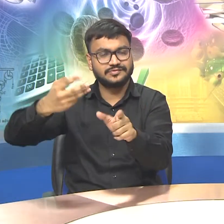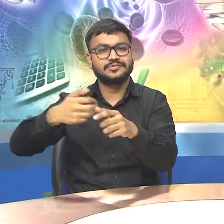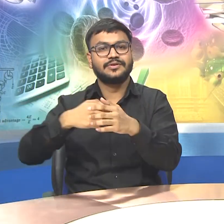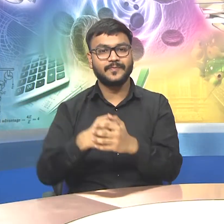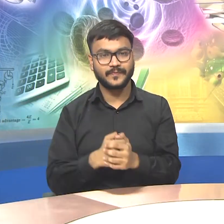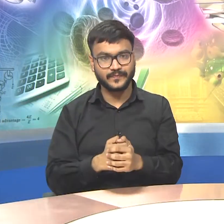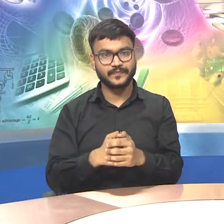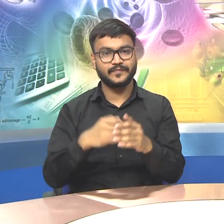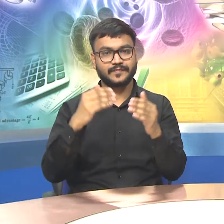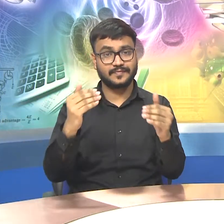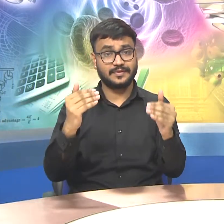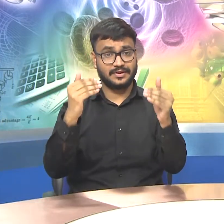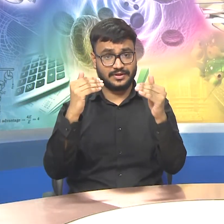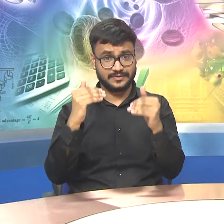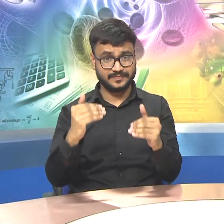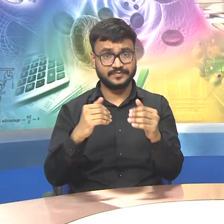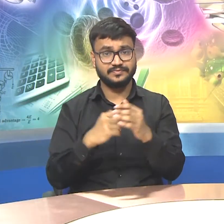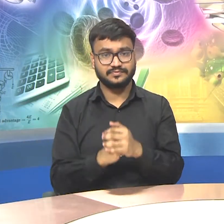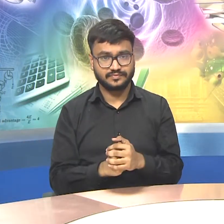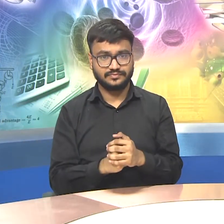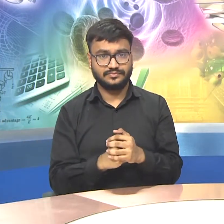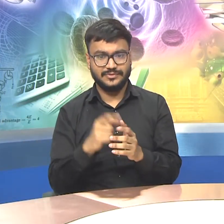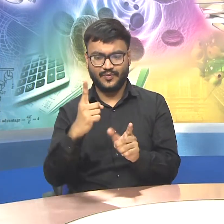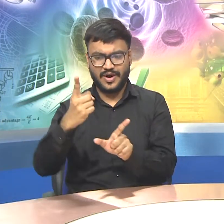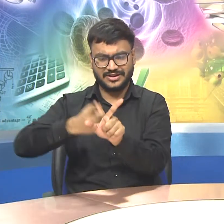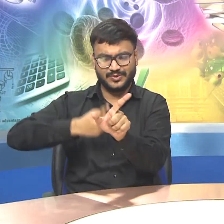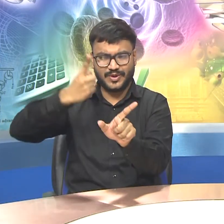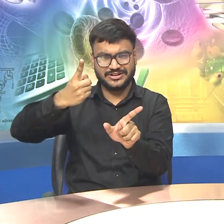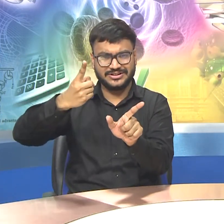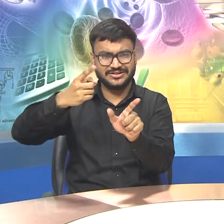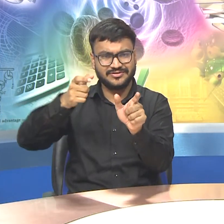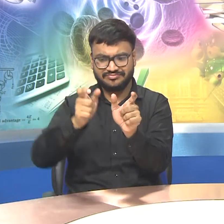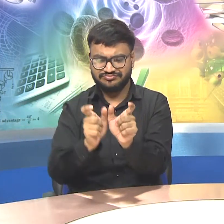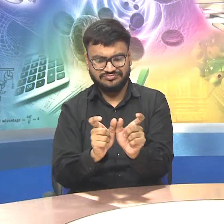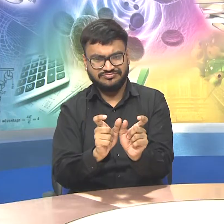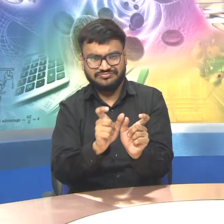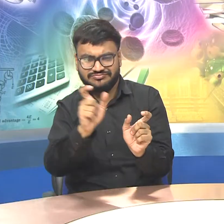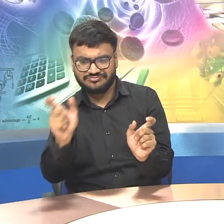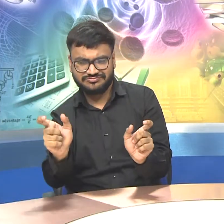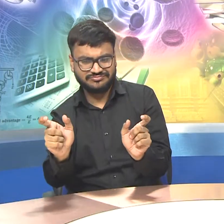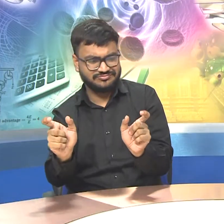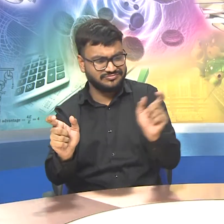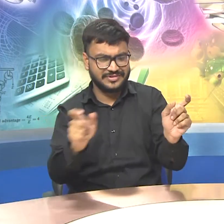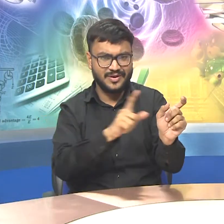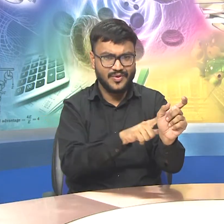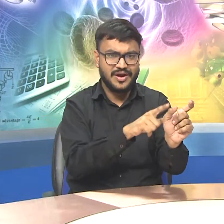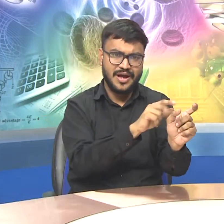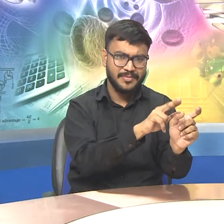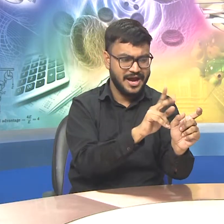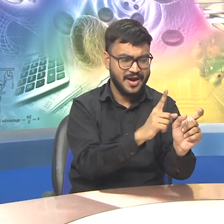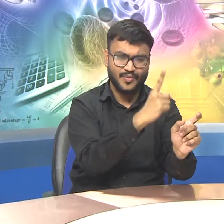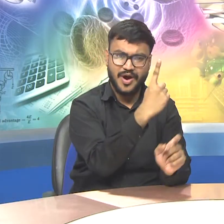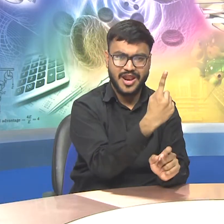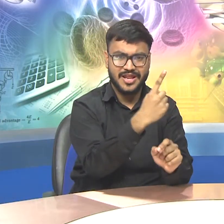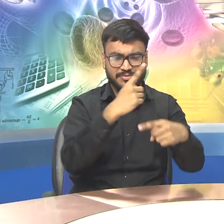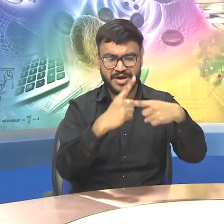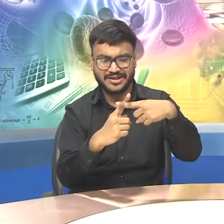And combining that, we get the new word, which is 3 year. Same as for the 1